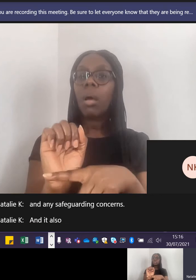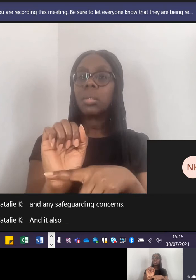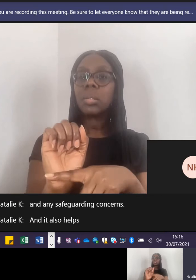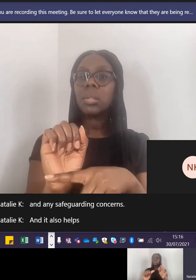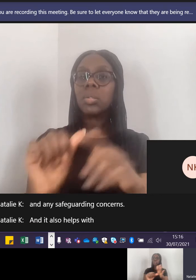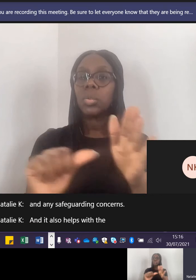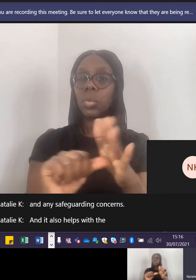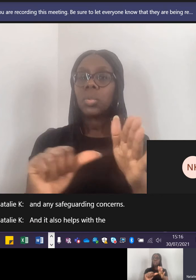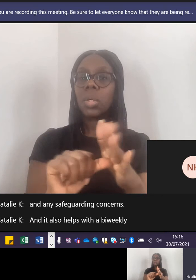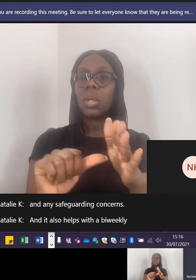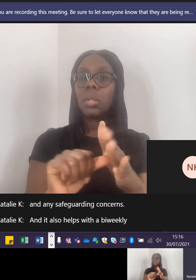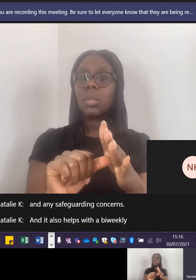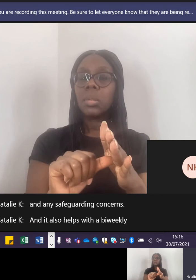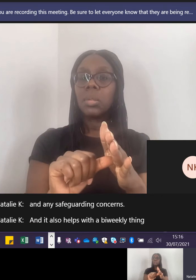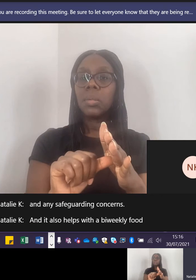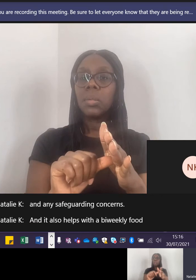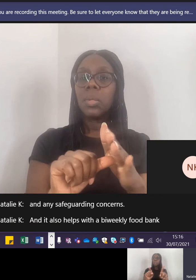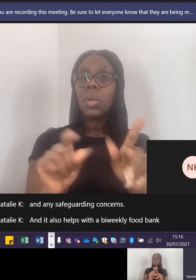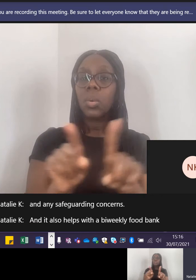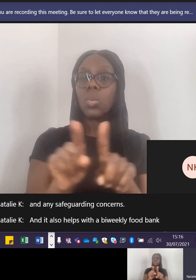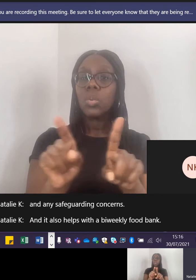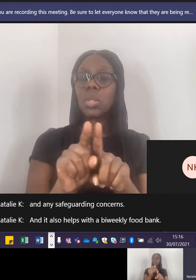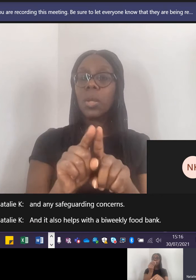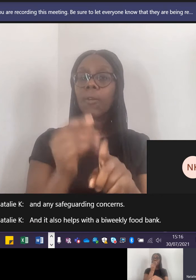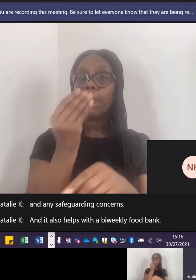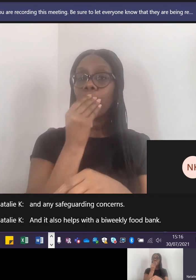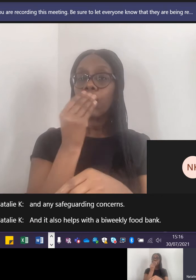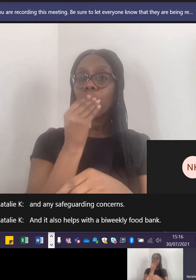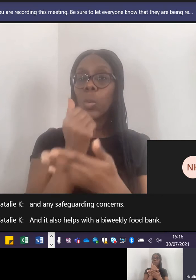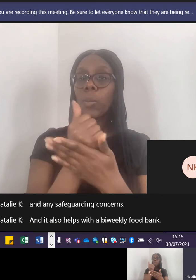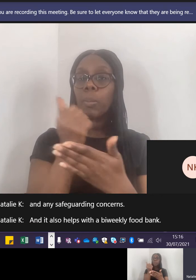helps with a bi-weekly food bank.